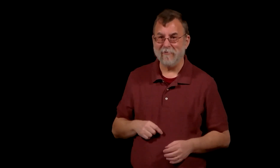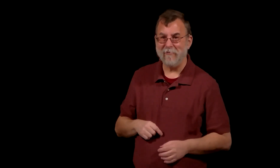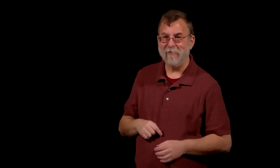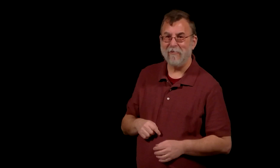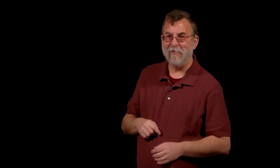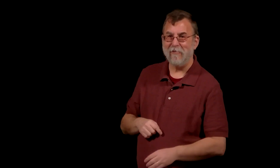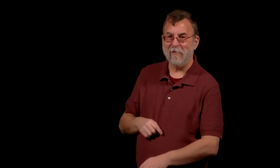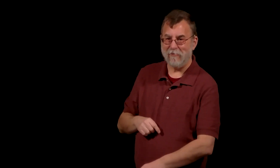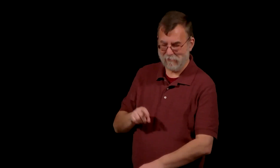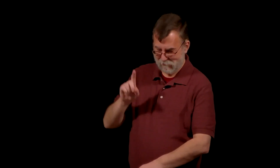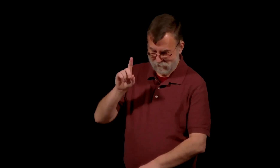Online too?